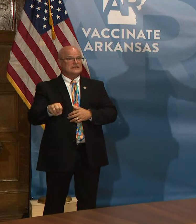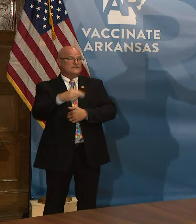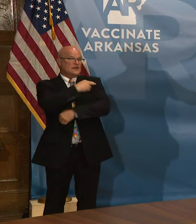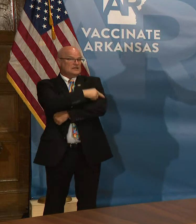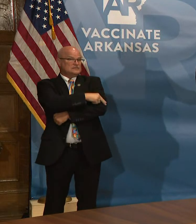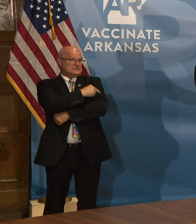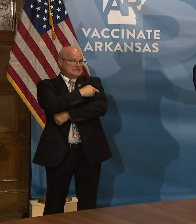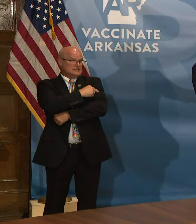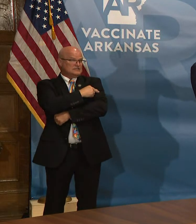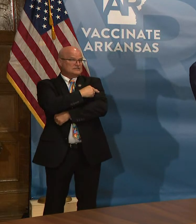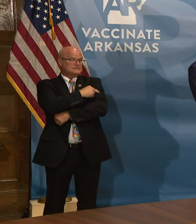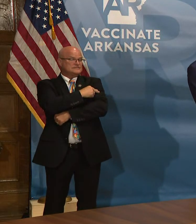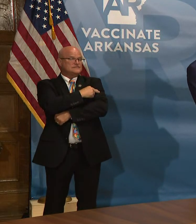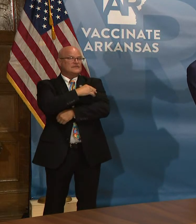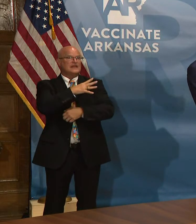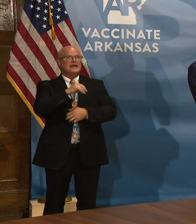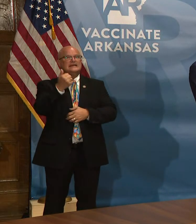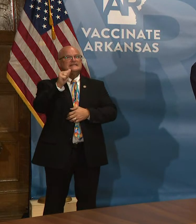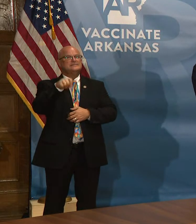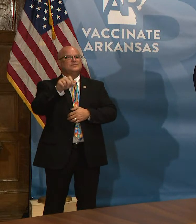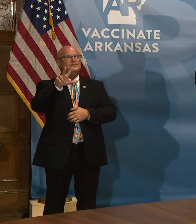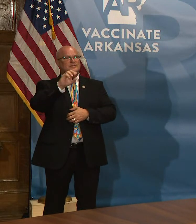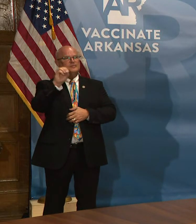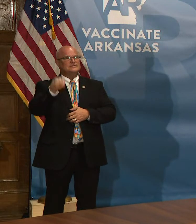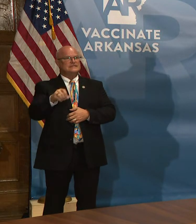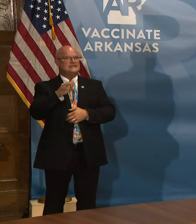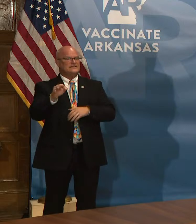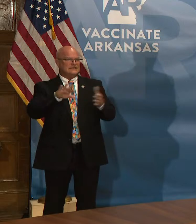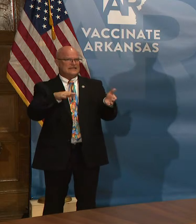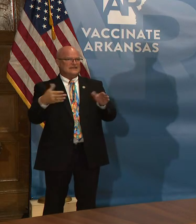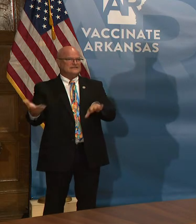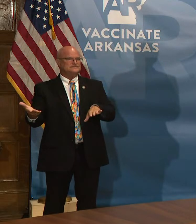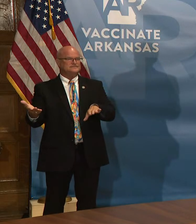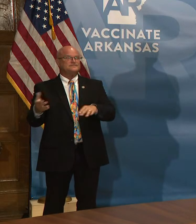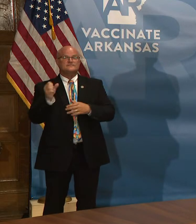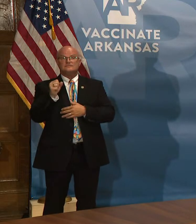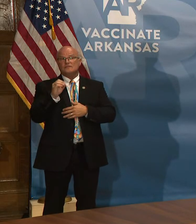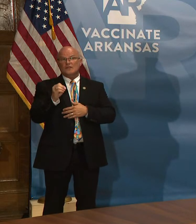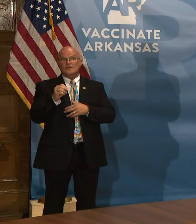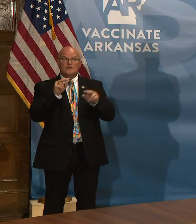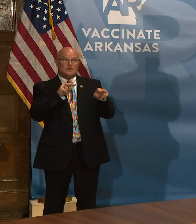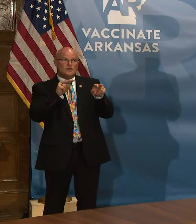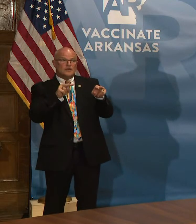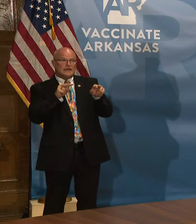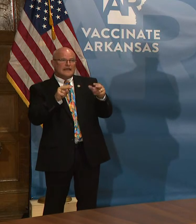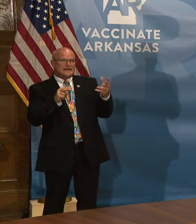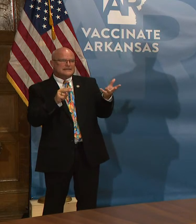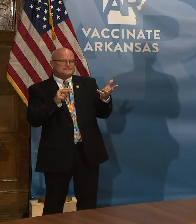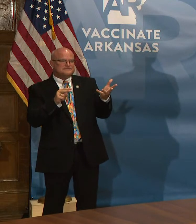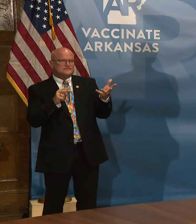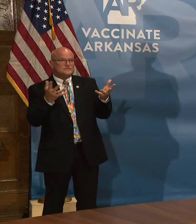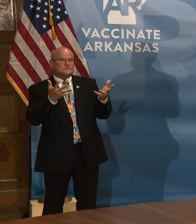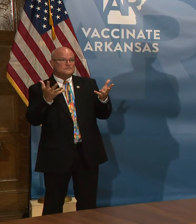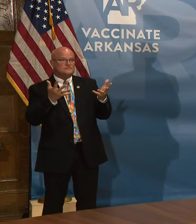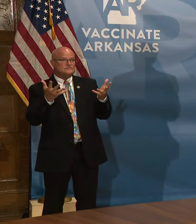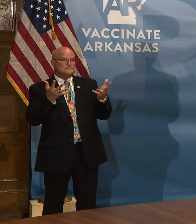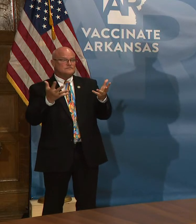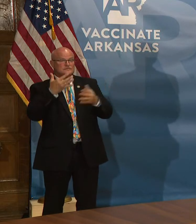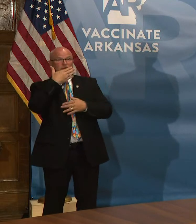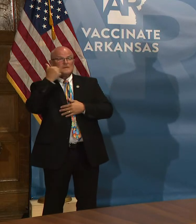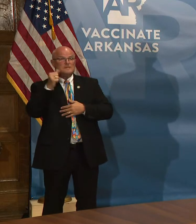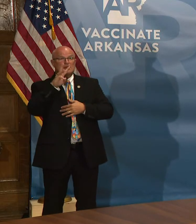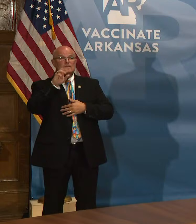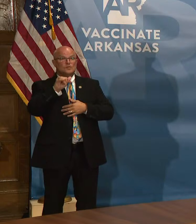the hospitalizations and 10.3% of the deaths. So if you're looking at what's the